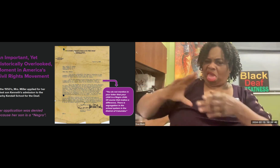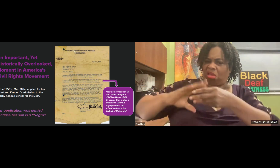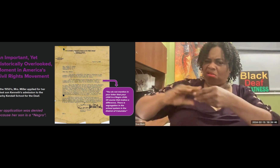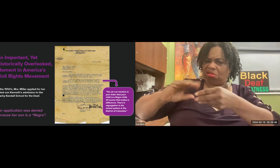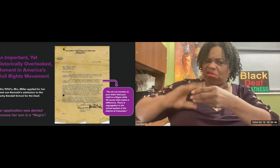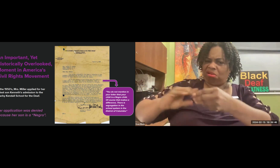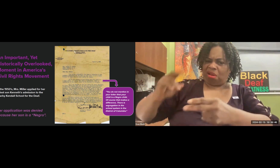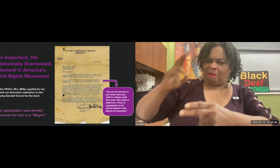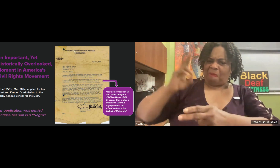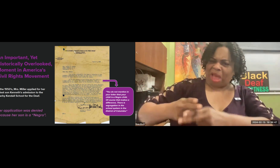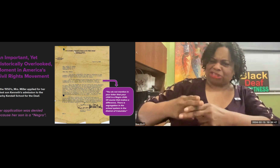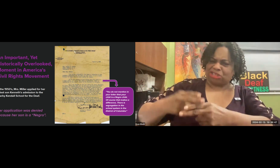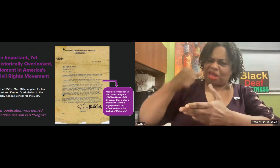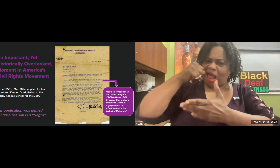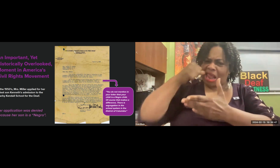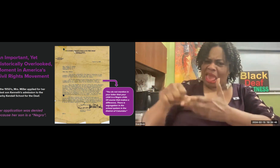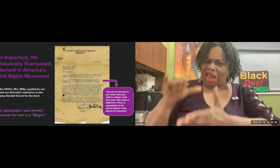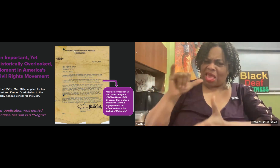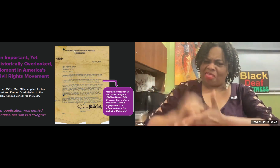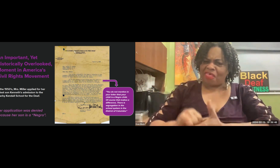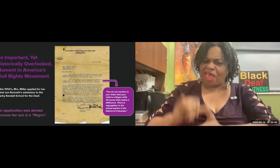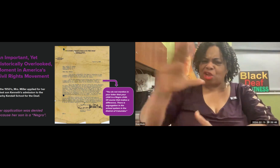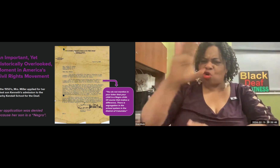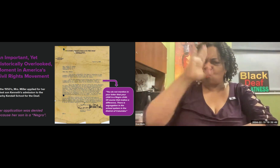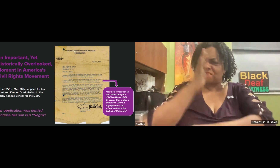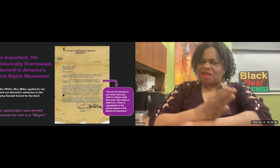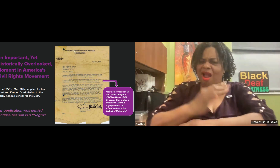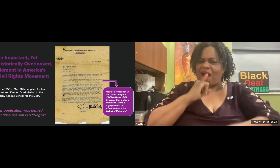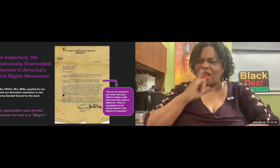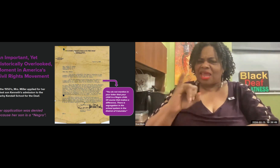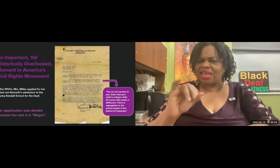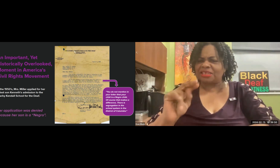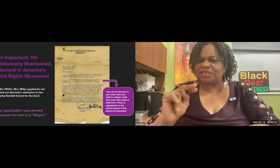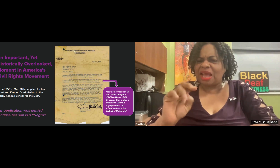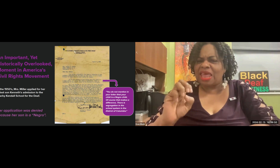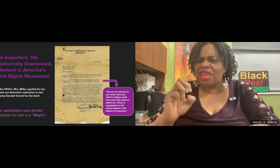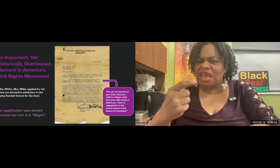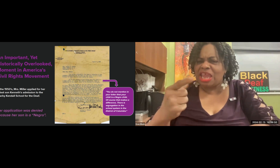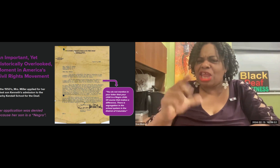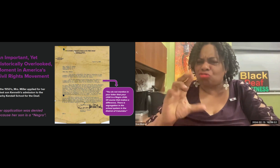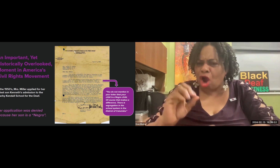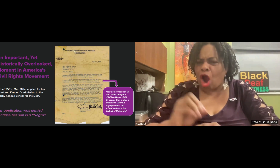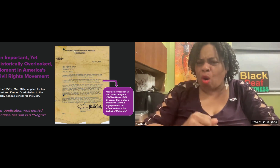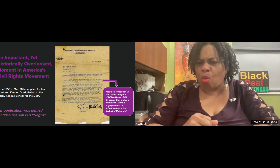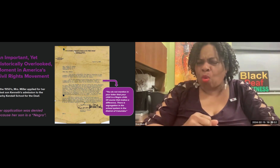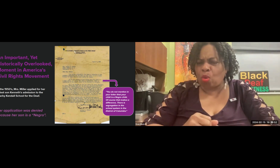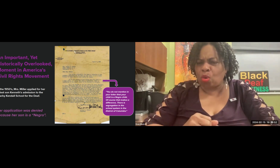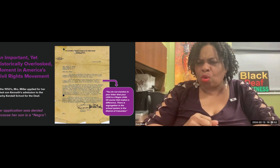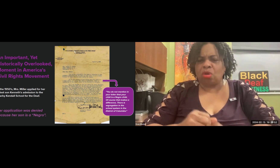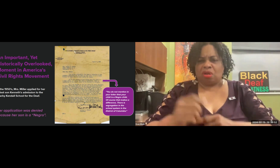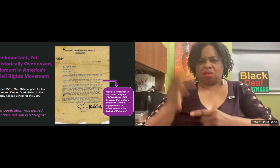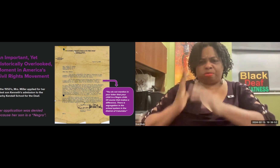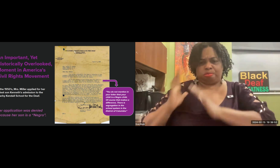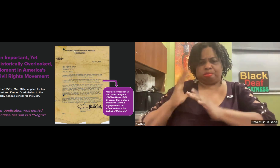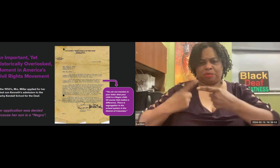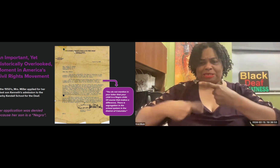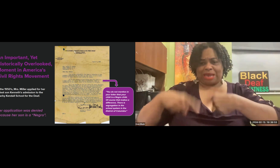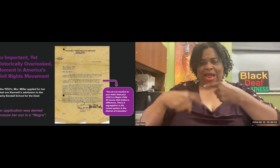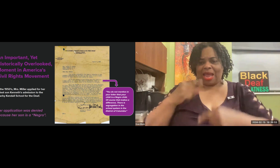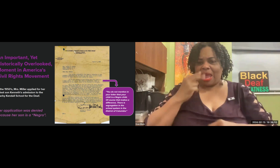to school. And then the reply was, you did not mention in your letter that your child is a Negro